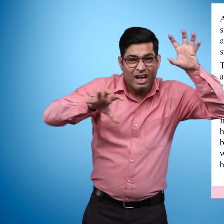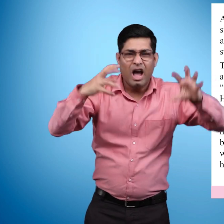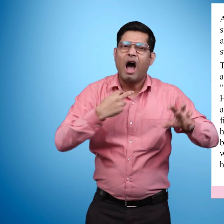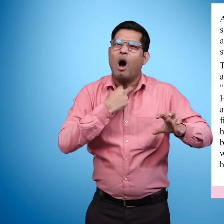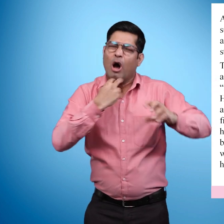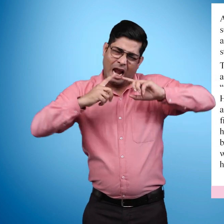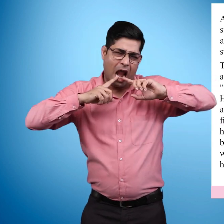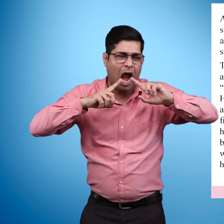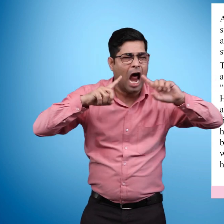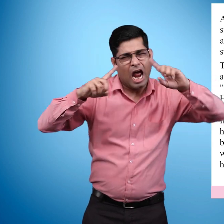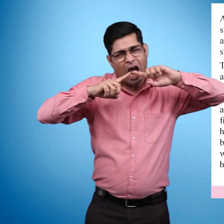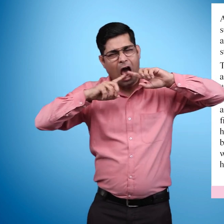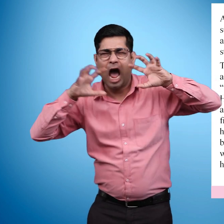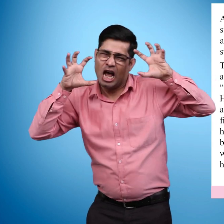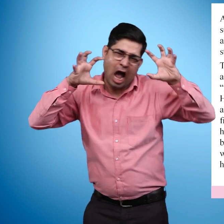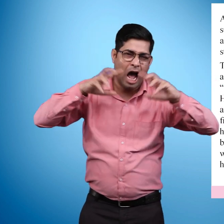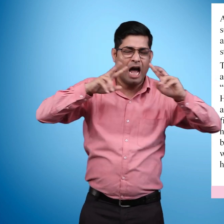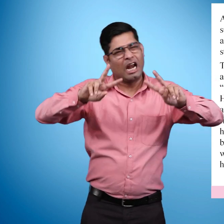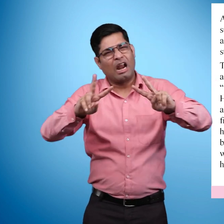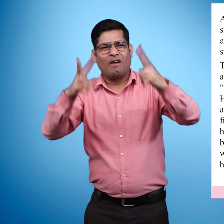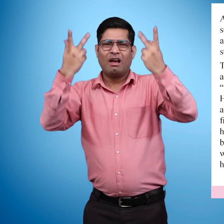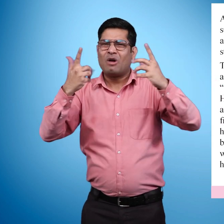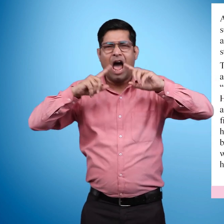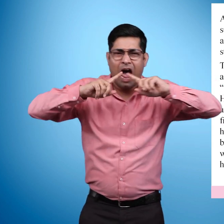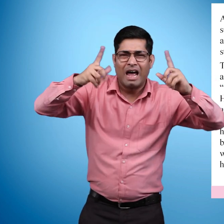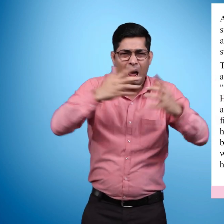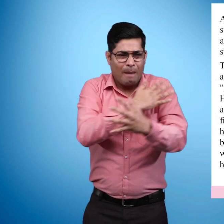Strange shrieks and moans can be heard all over the place.